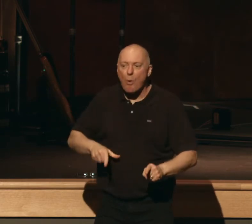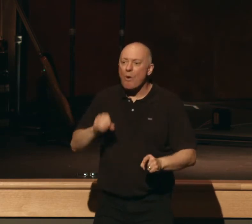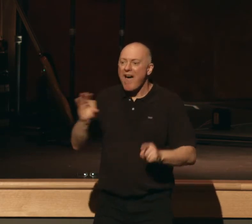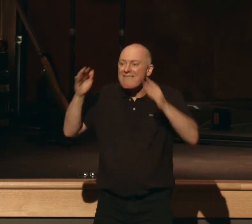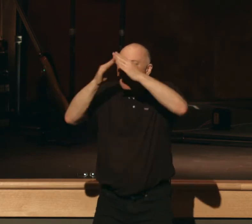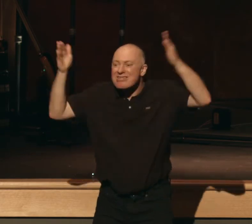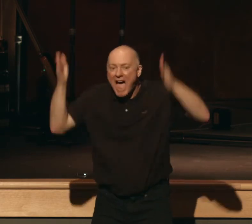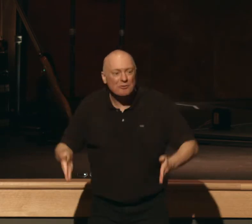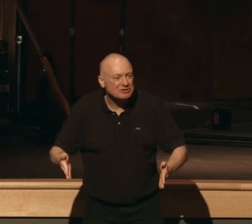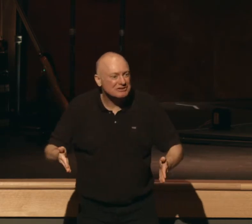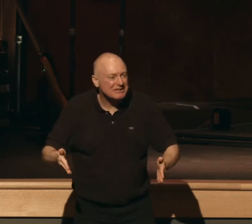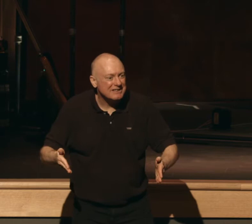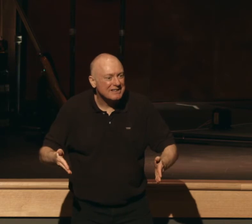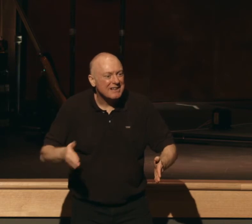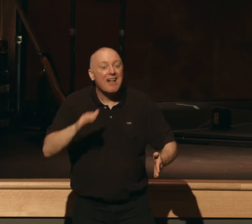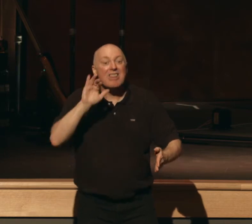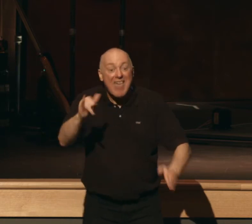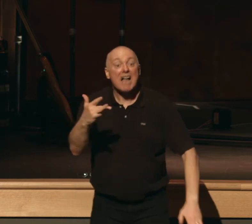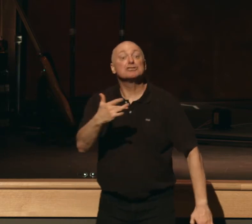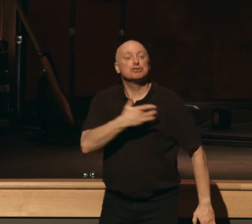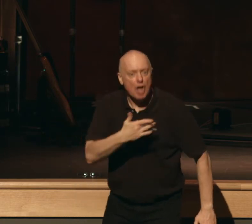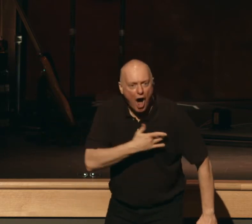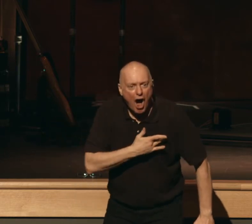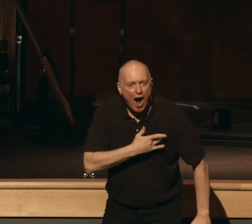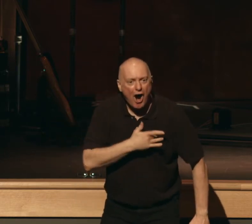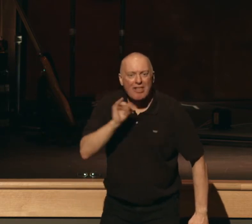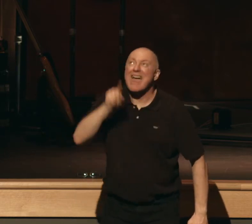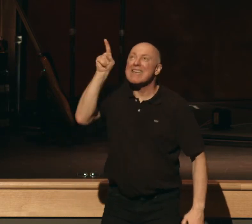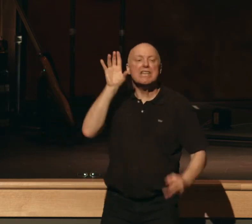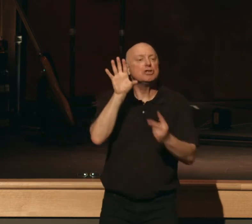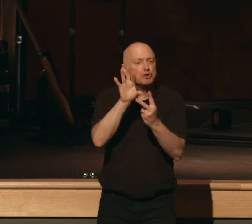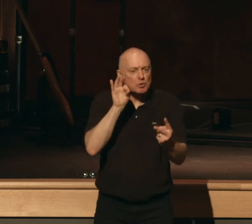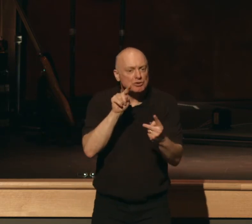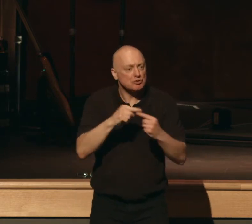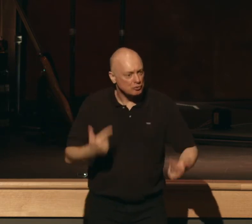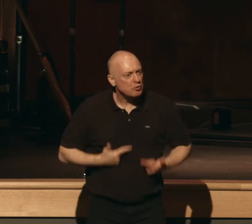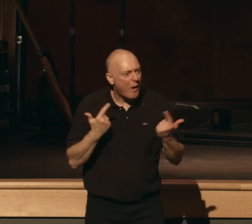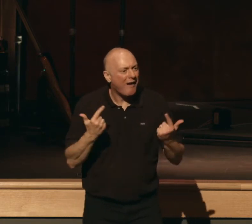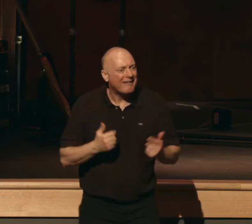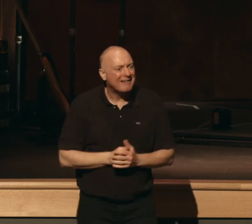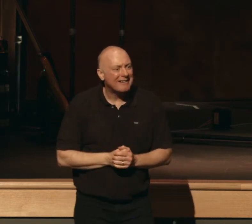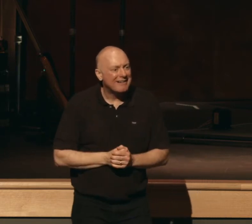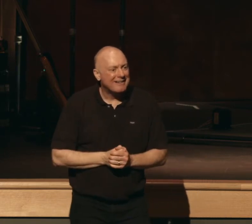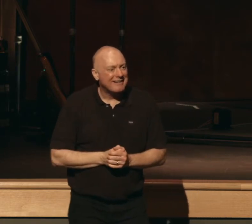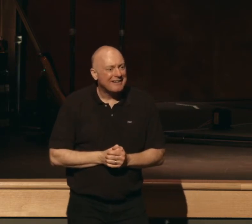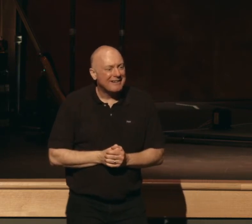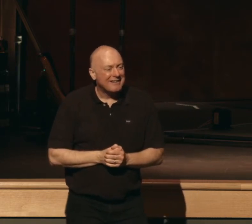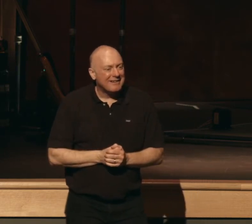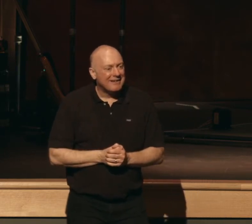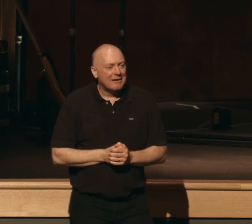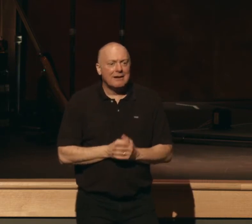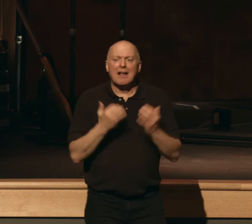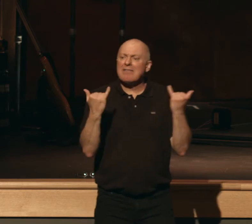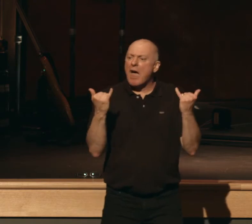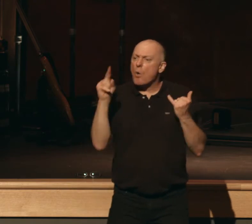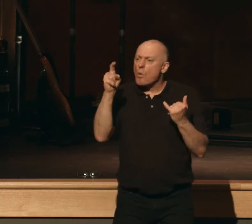of the house. And that's the heart in which he chooses to dwell. So